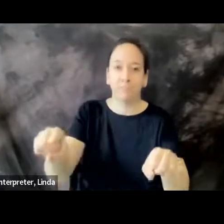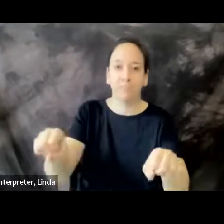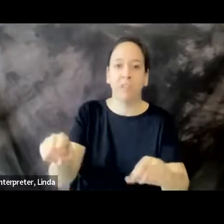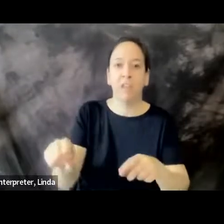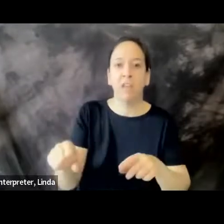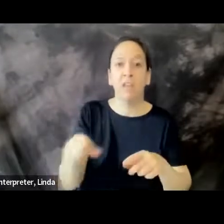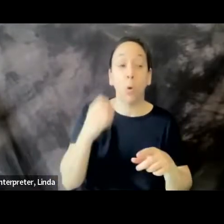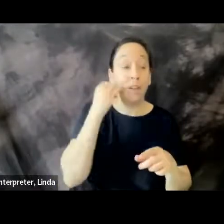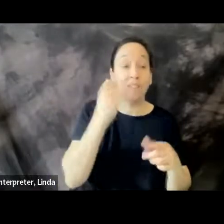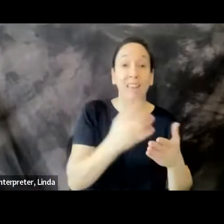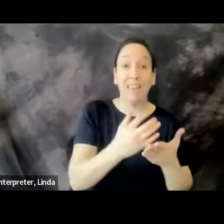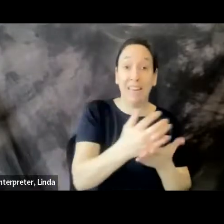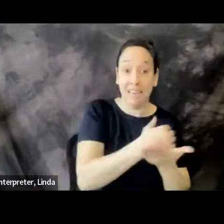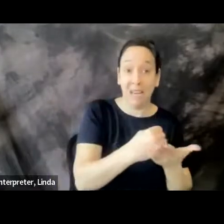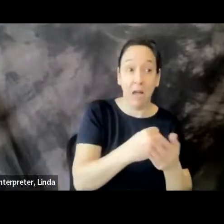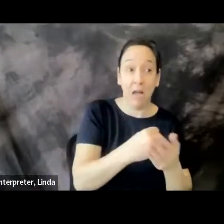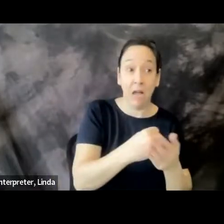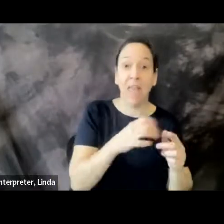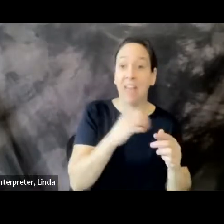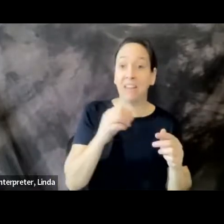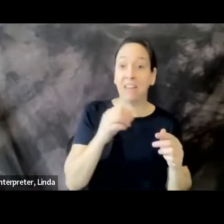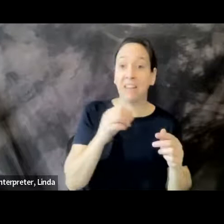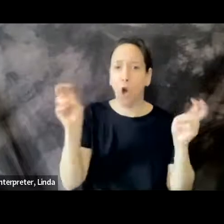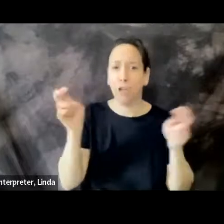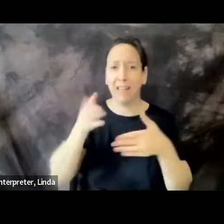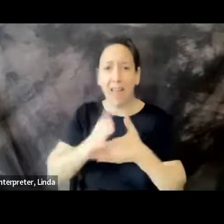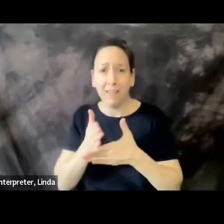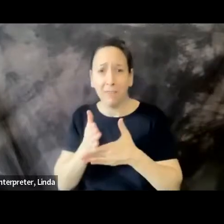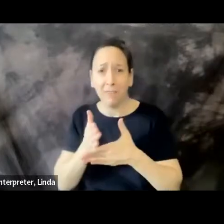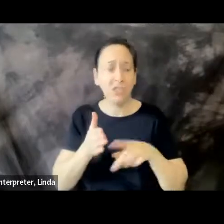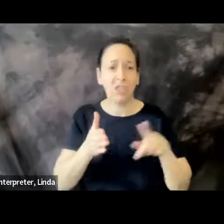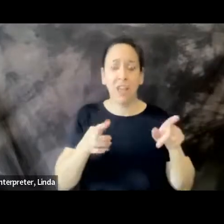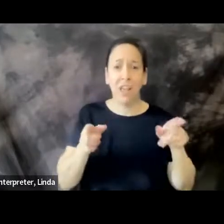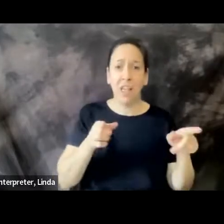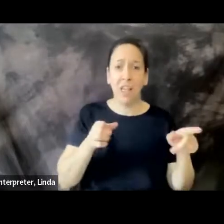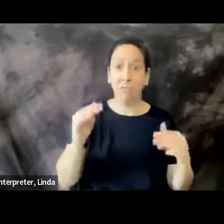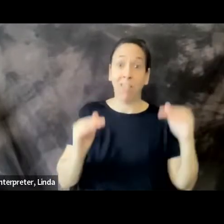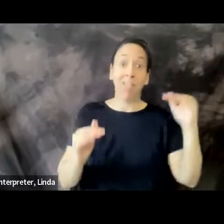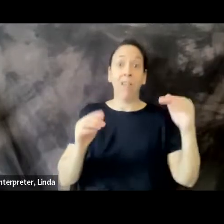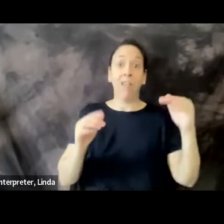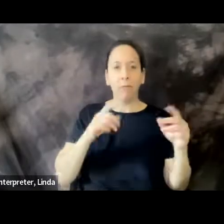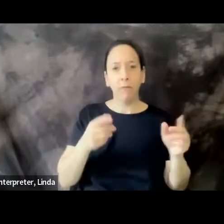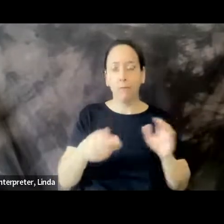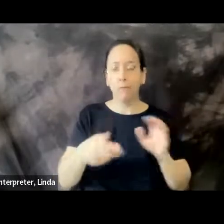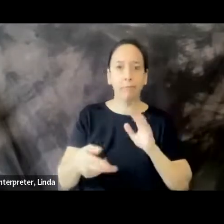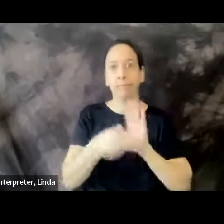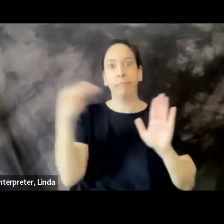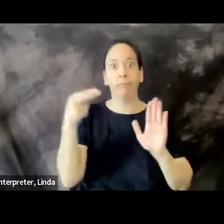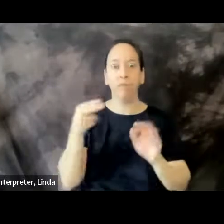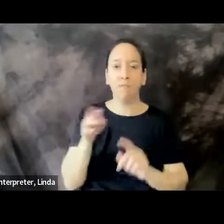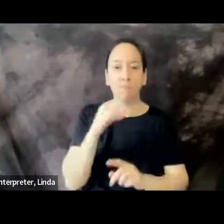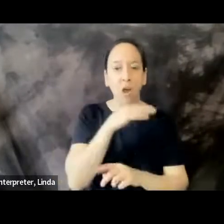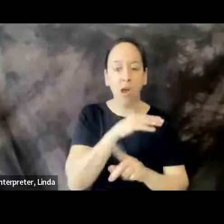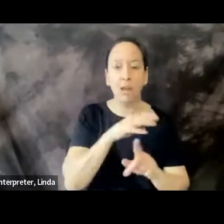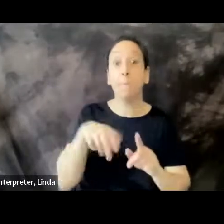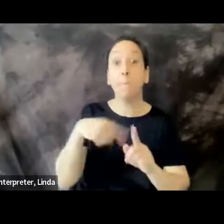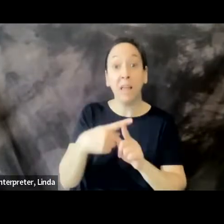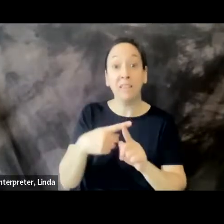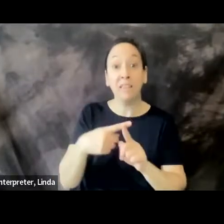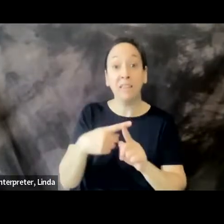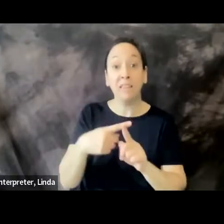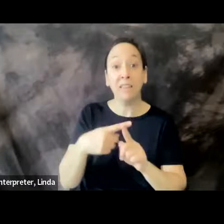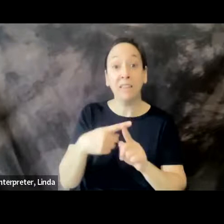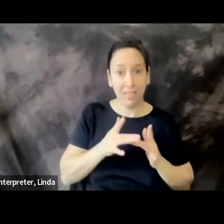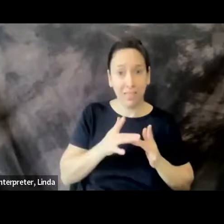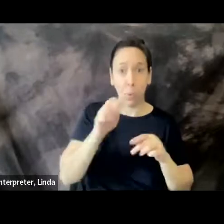reported income and what they had come up with as the average, they flagged it as fraud. They also only sent notices through an online portal that if you were no longer